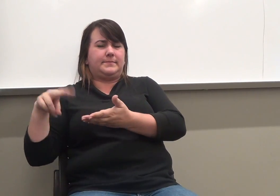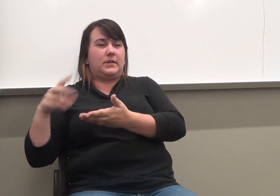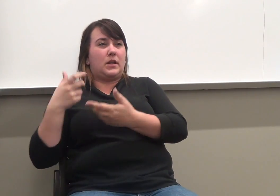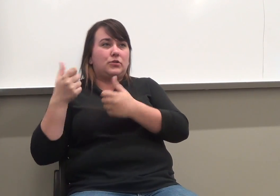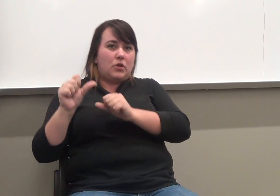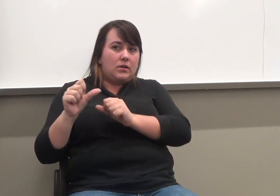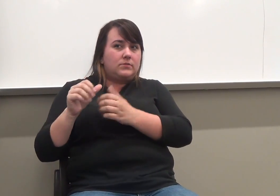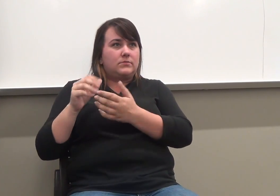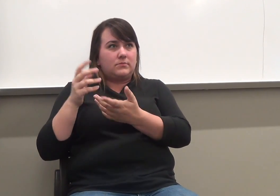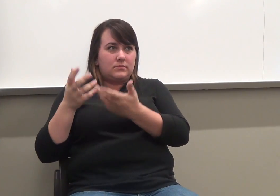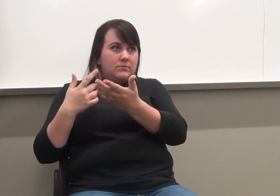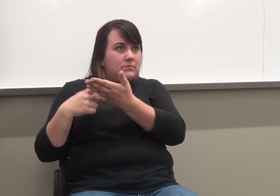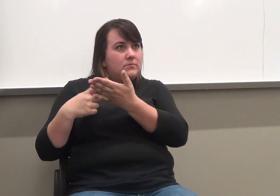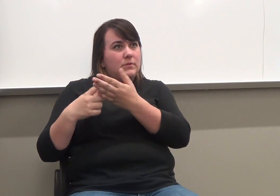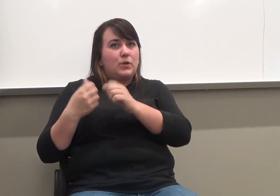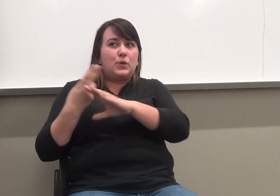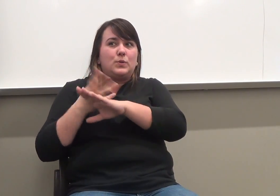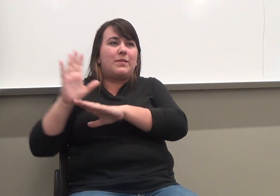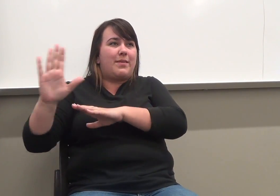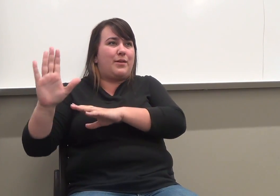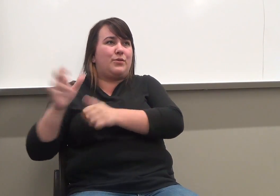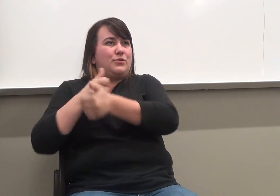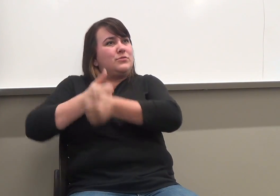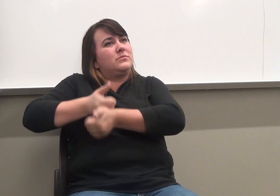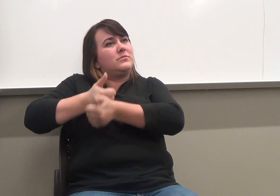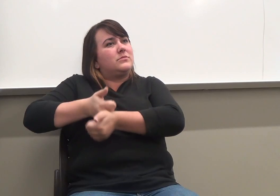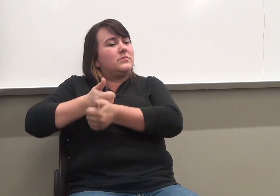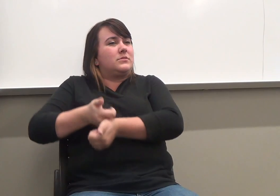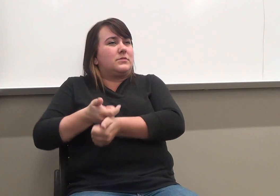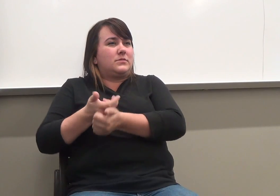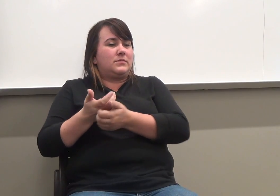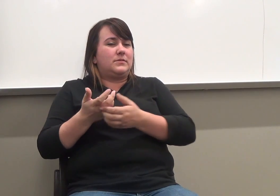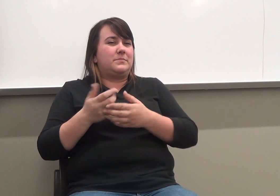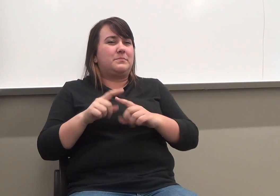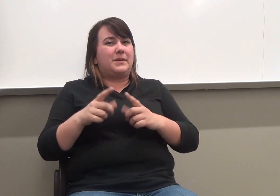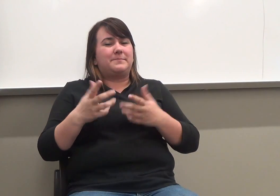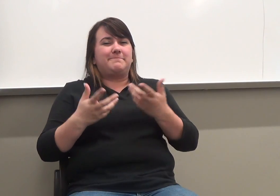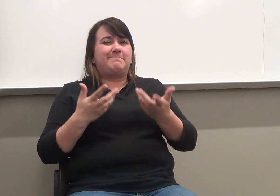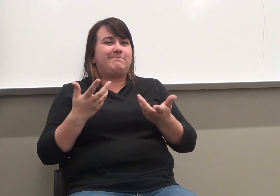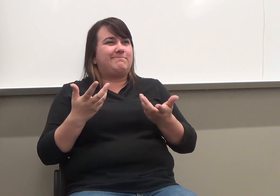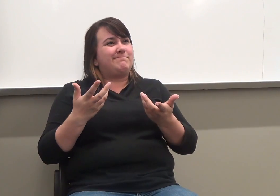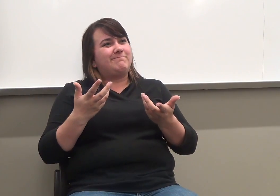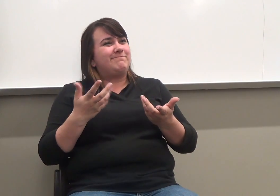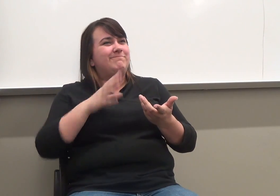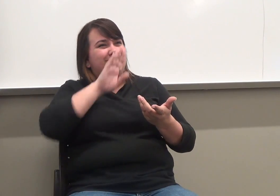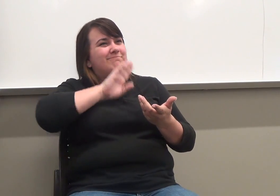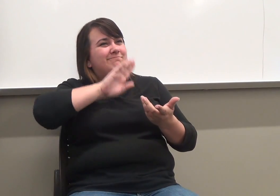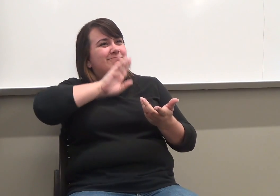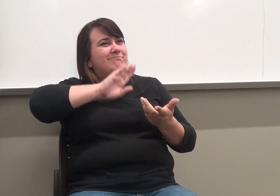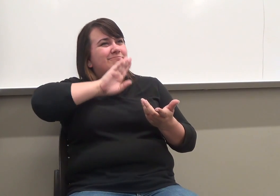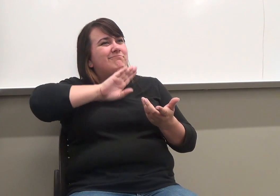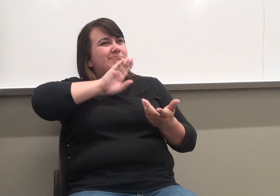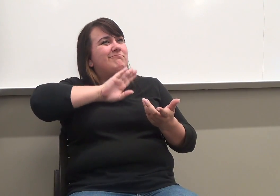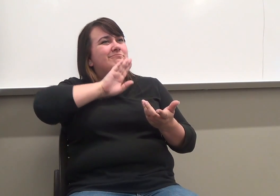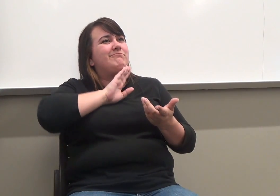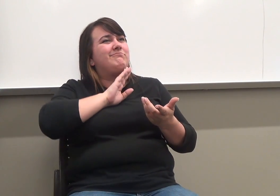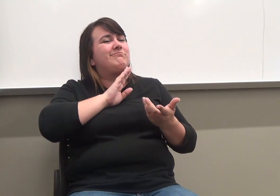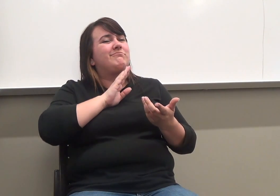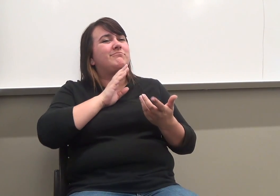I tried to use their list of grammar things. And it was very frustrating because as you find,